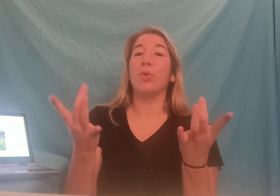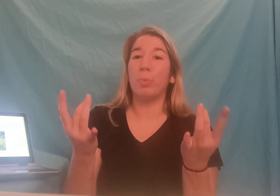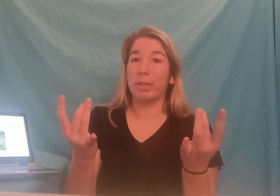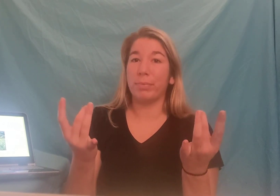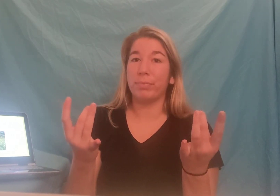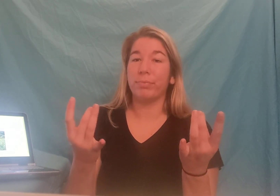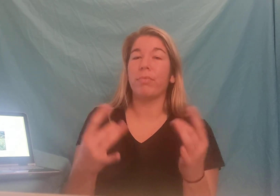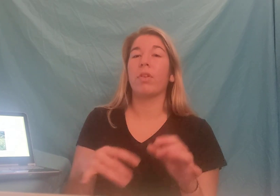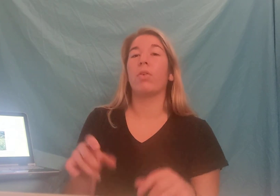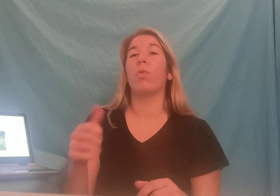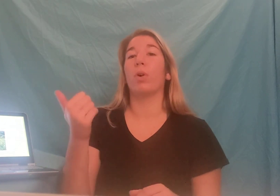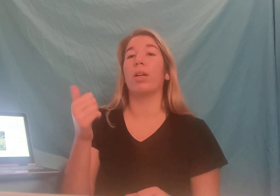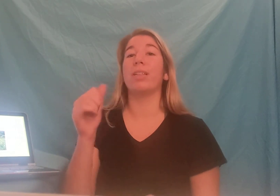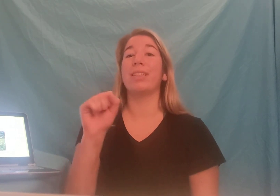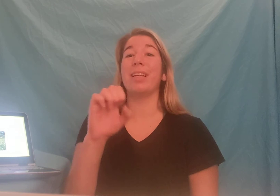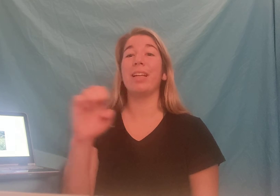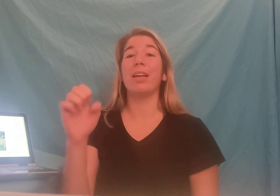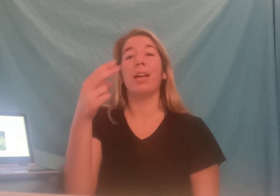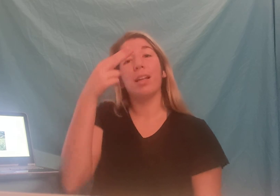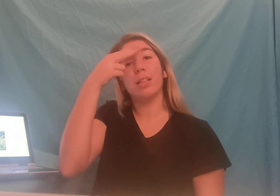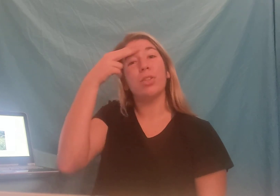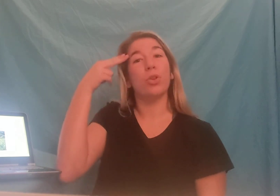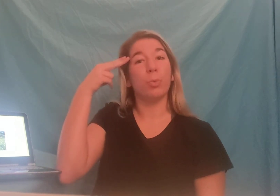humid, or C, it's humid.